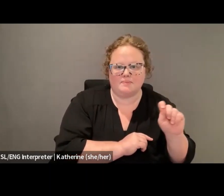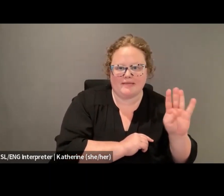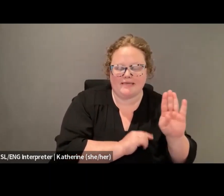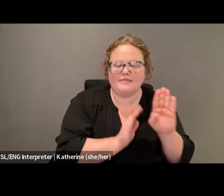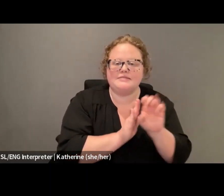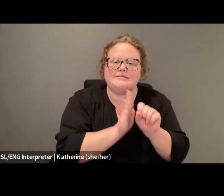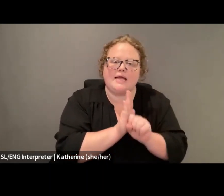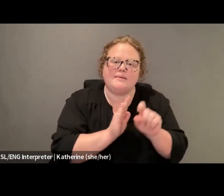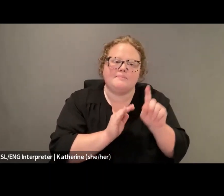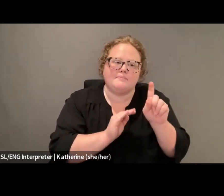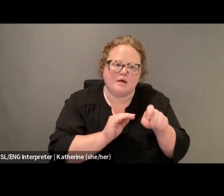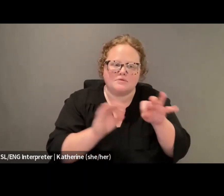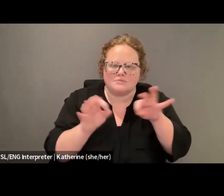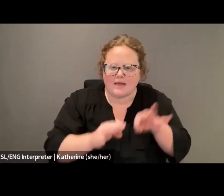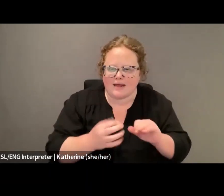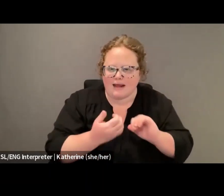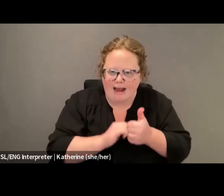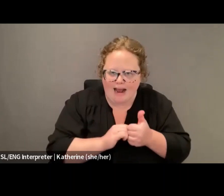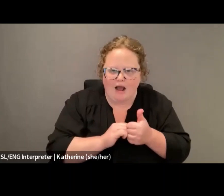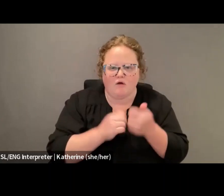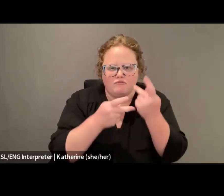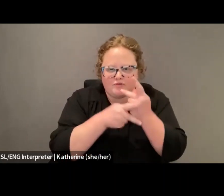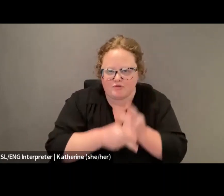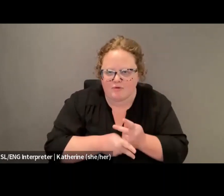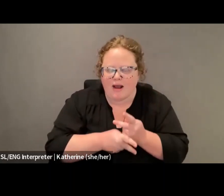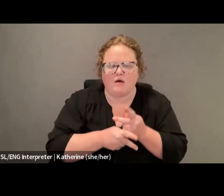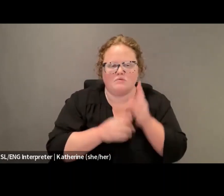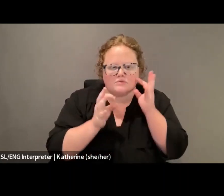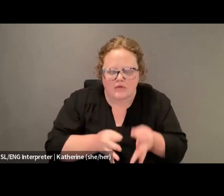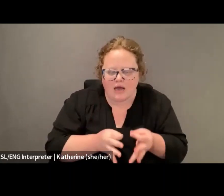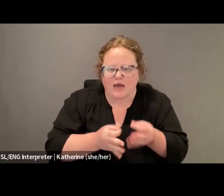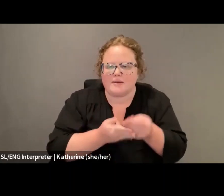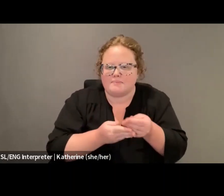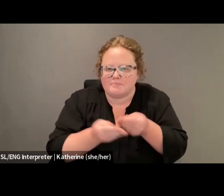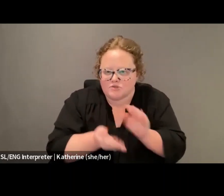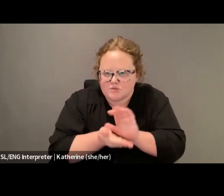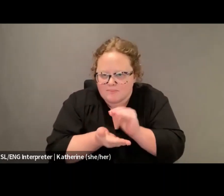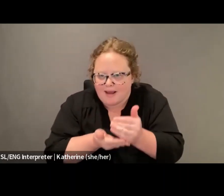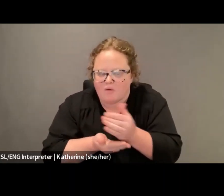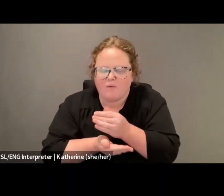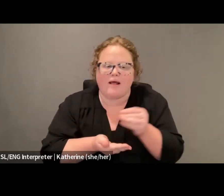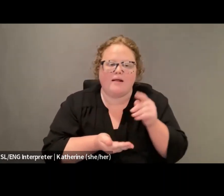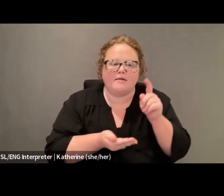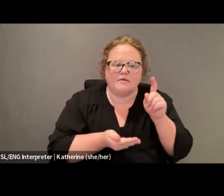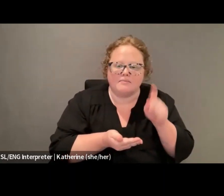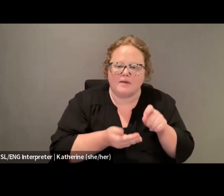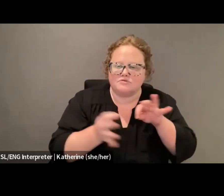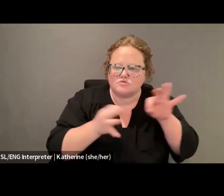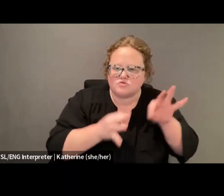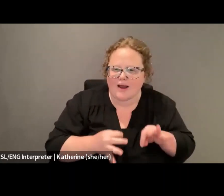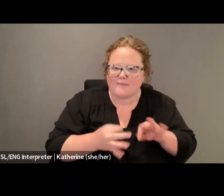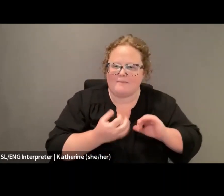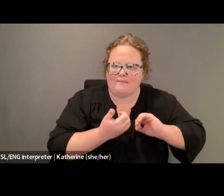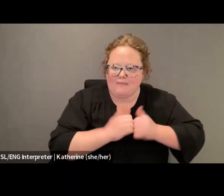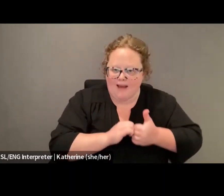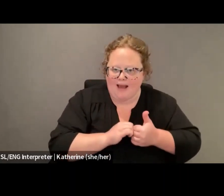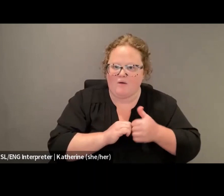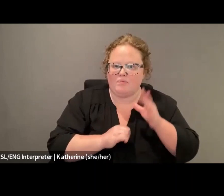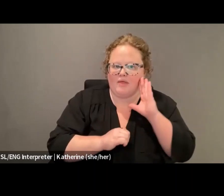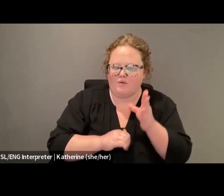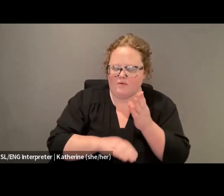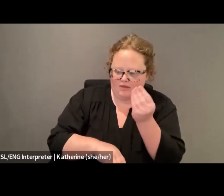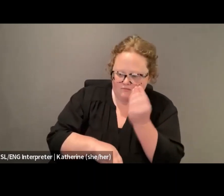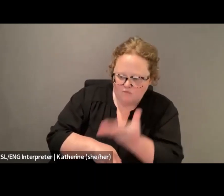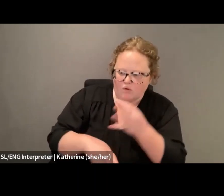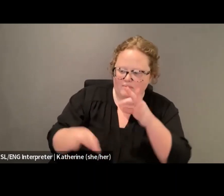they also have to say, they have to describe how participants get informed about the budget amount that they're going to receive.